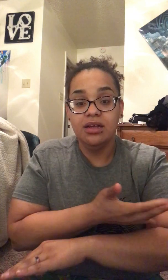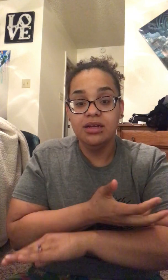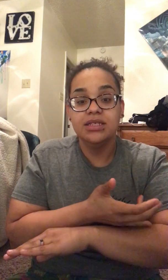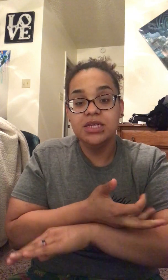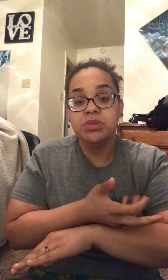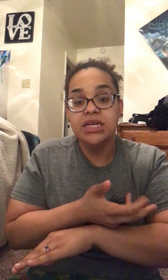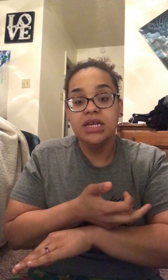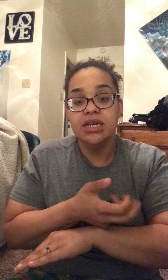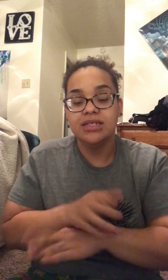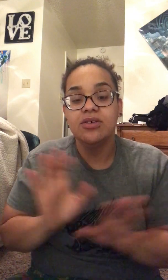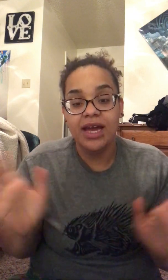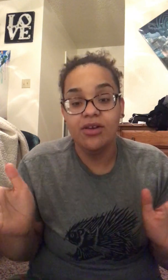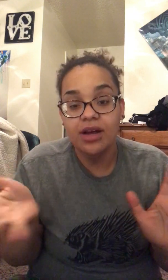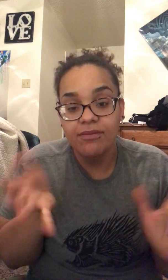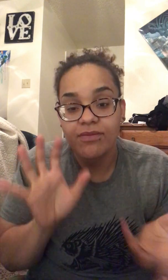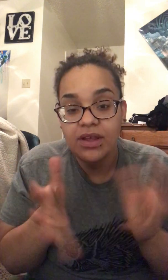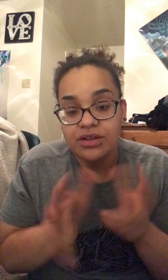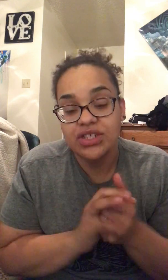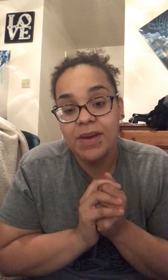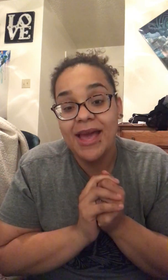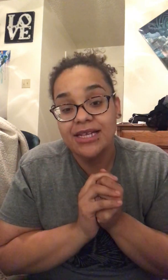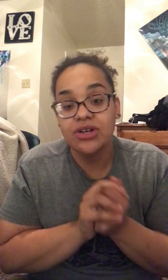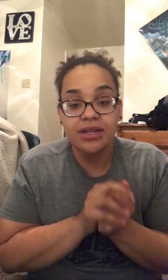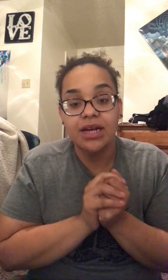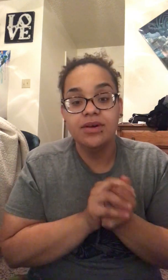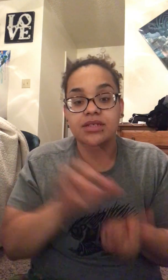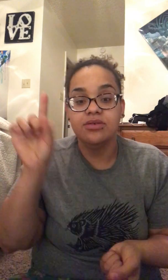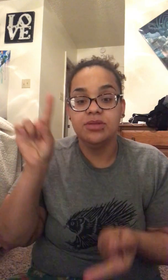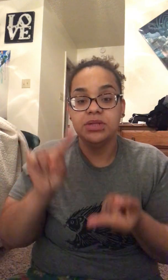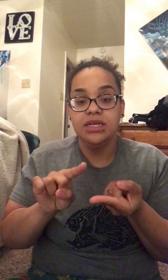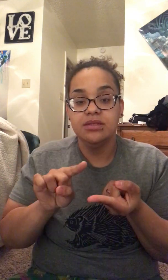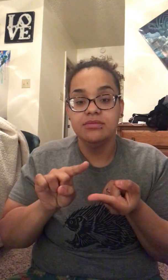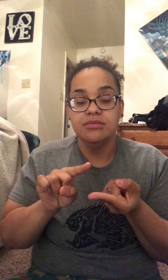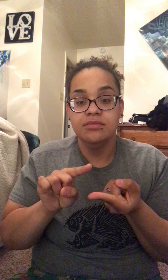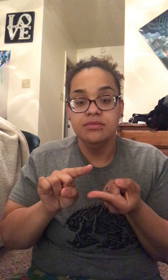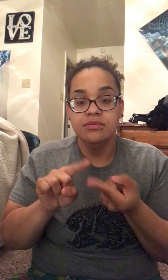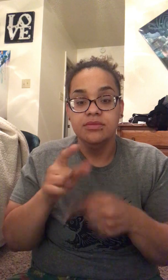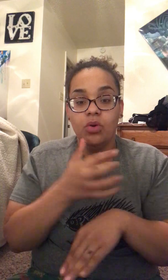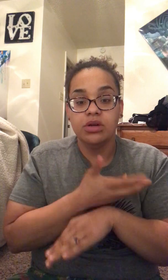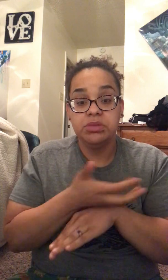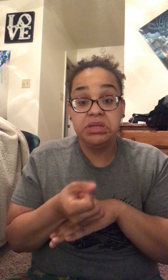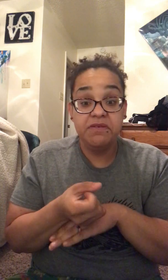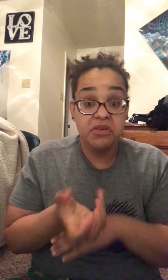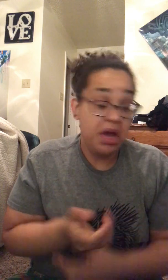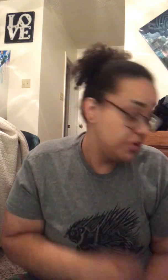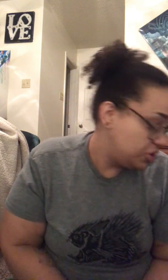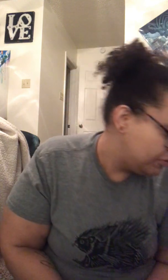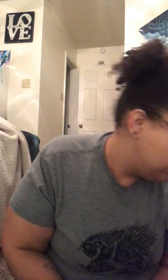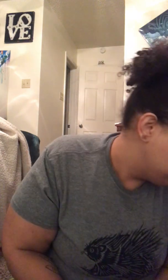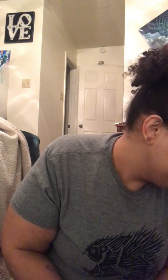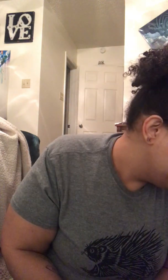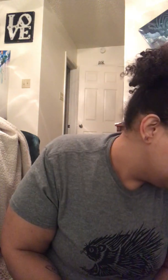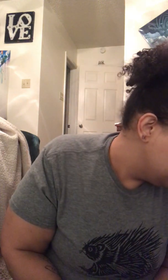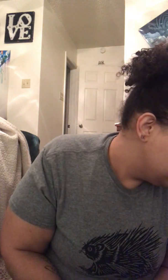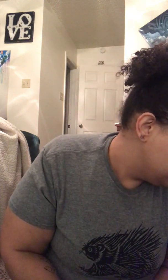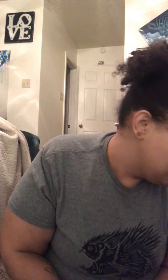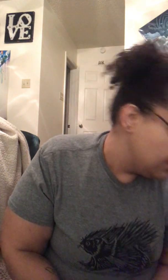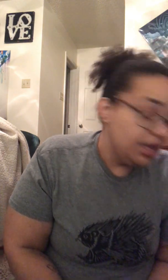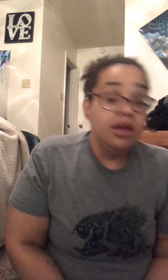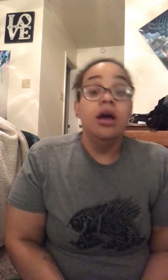it's depleting. So, I don't know. Just maybe ask her on that one. So, deplete. Or deplete for that one, too.